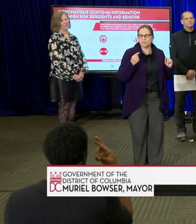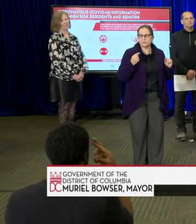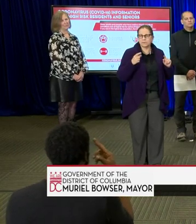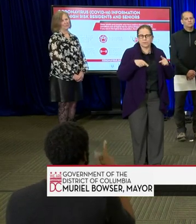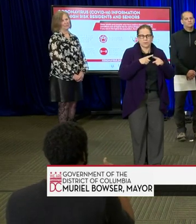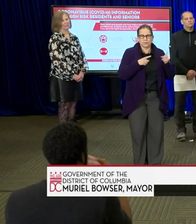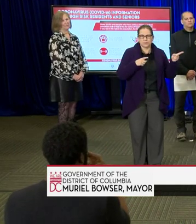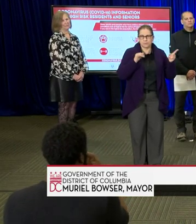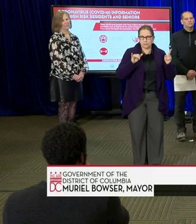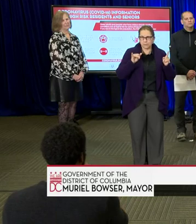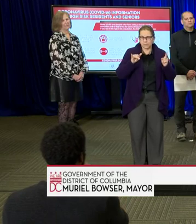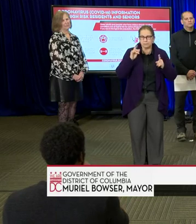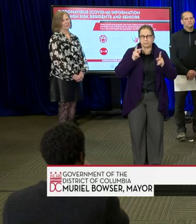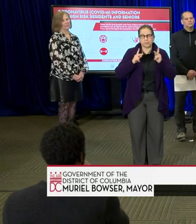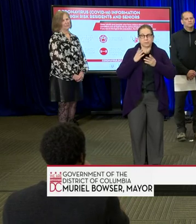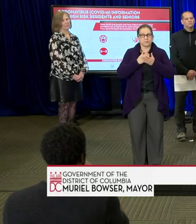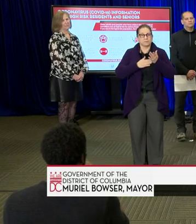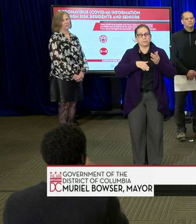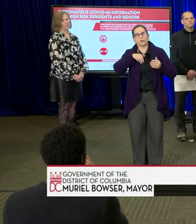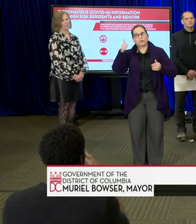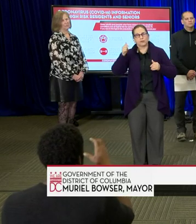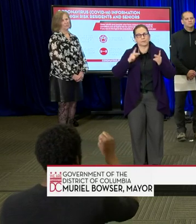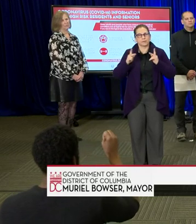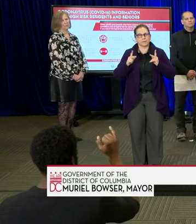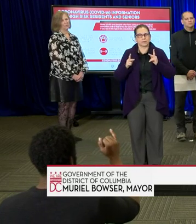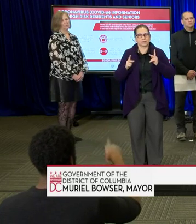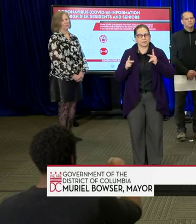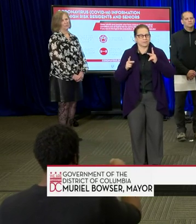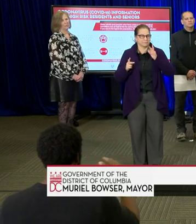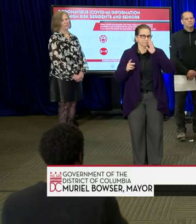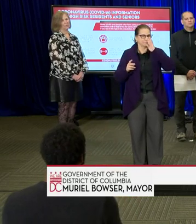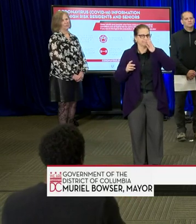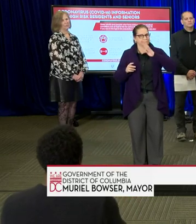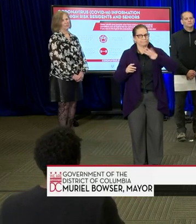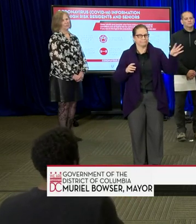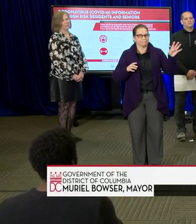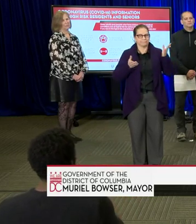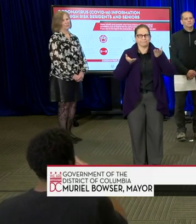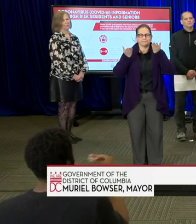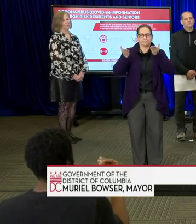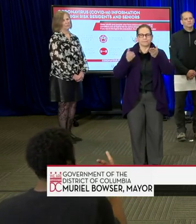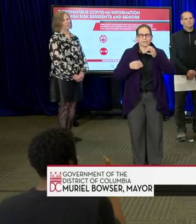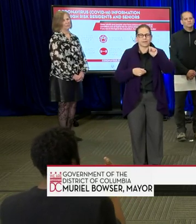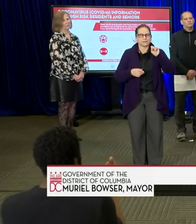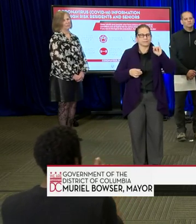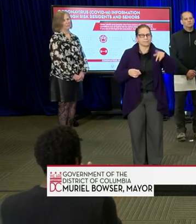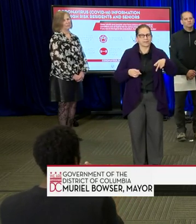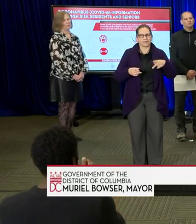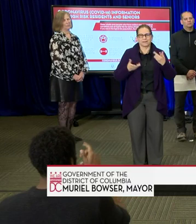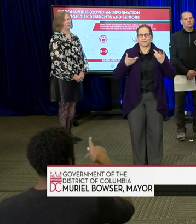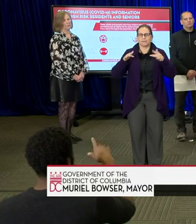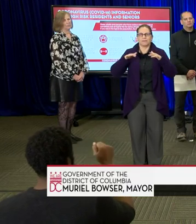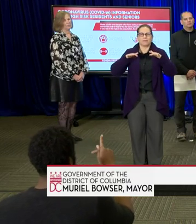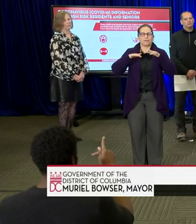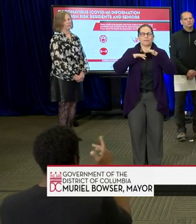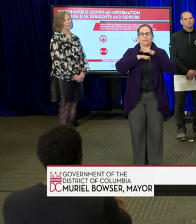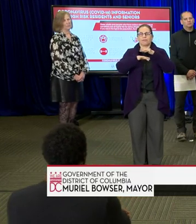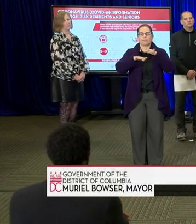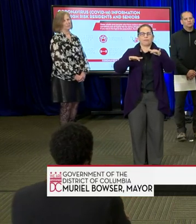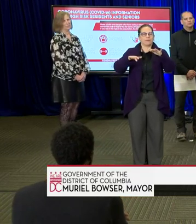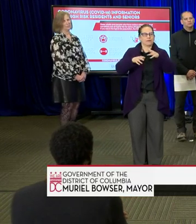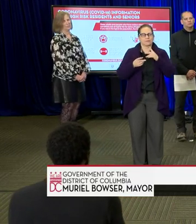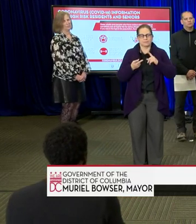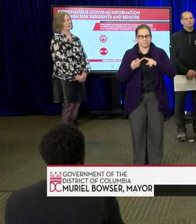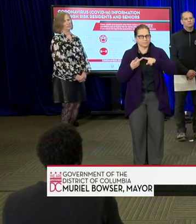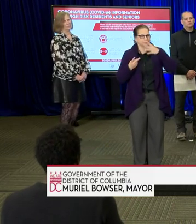ignoring social distance? And what was the communication with the Park Service and Park Police over how to handle it? And when did they decide to